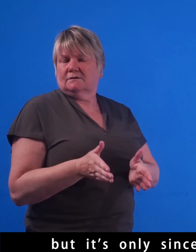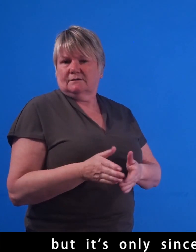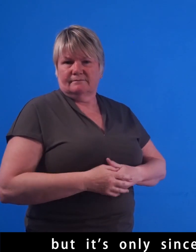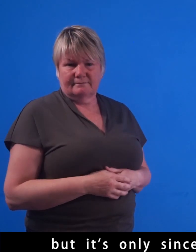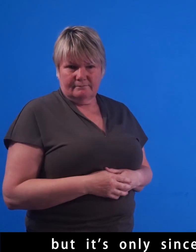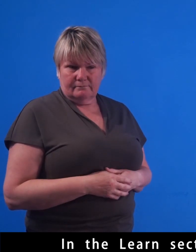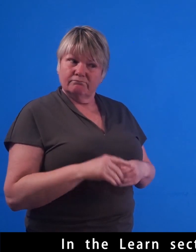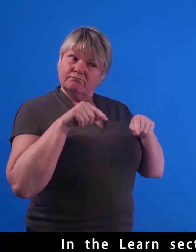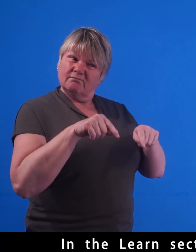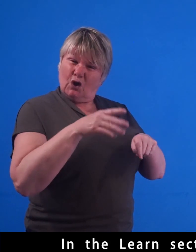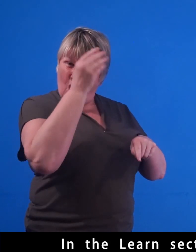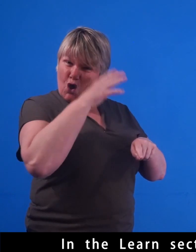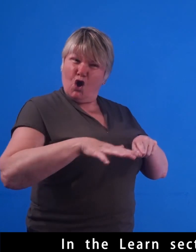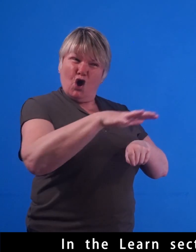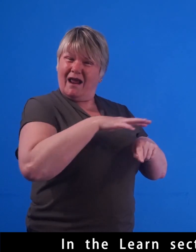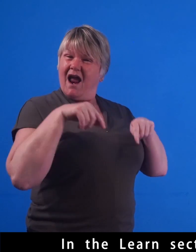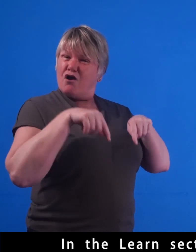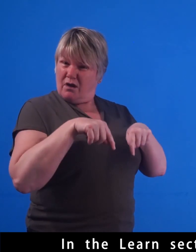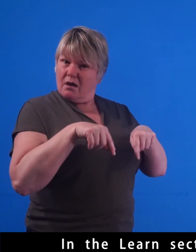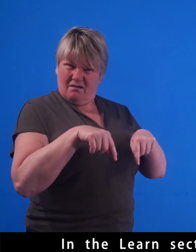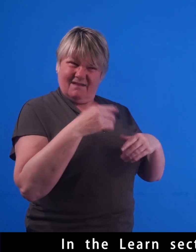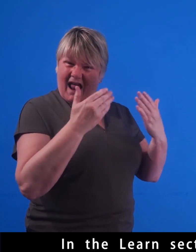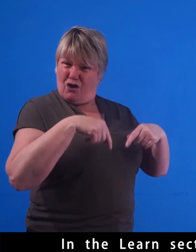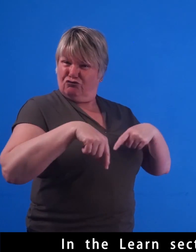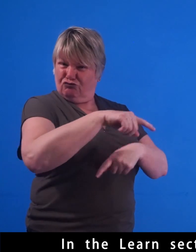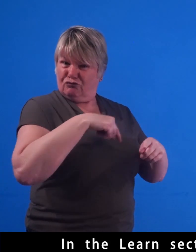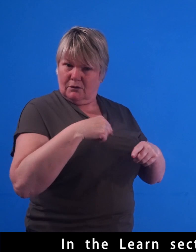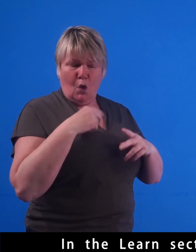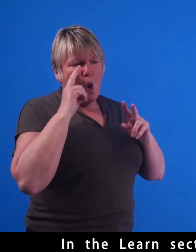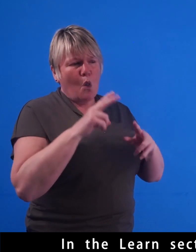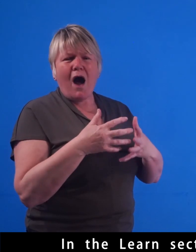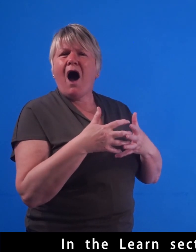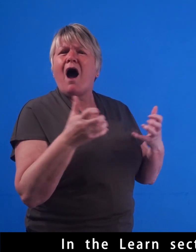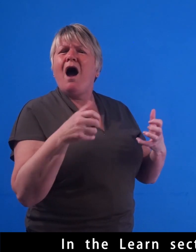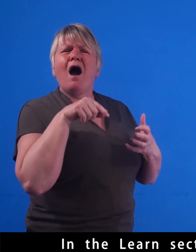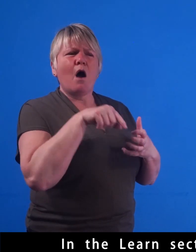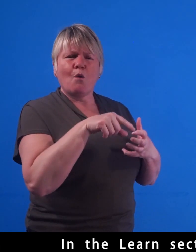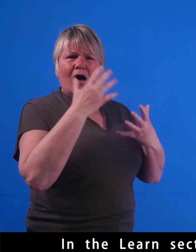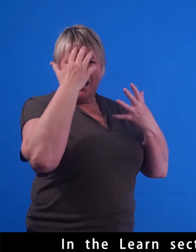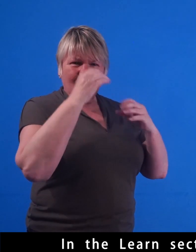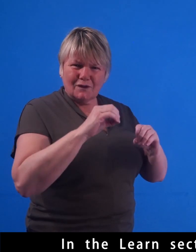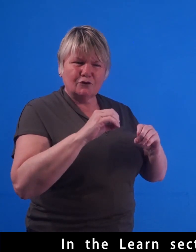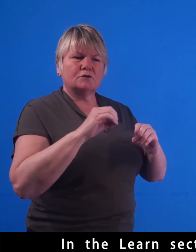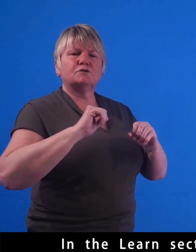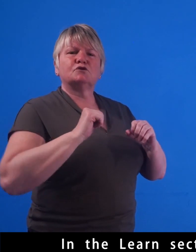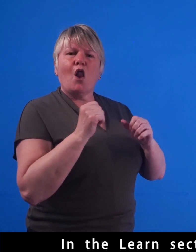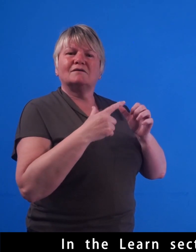children. In the Learn section of the gallery, we look at how the Education Scotland Act